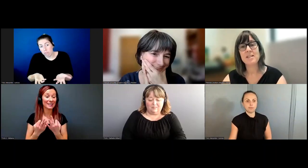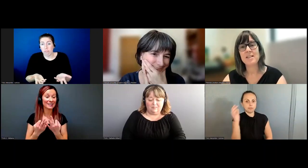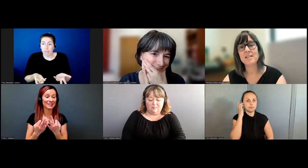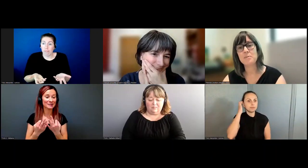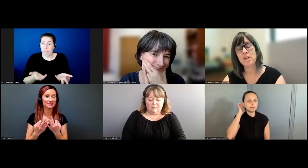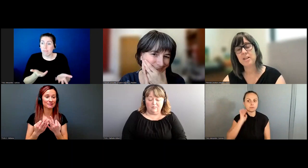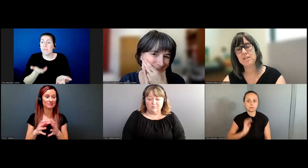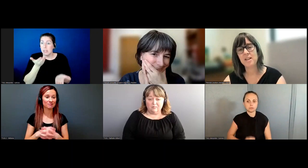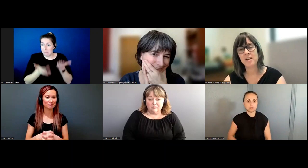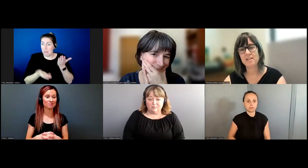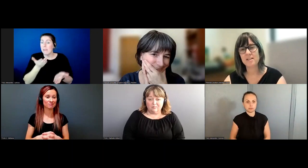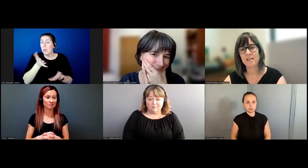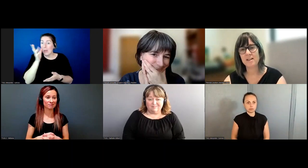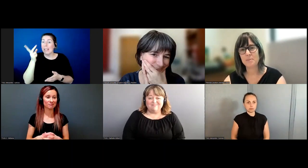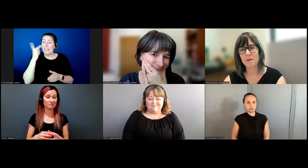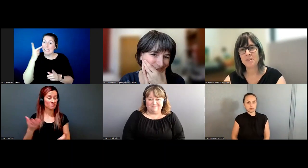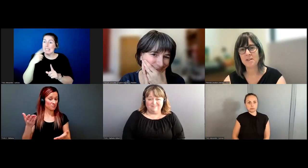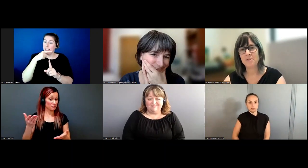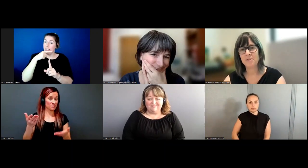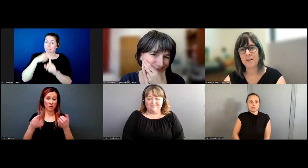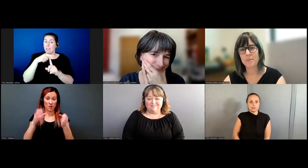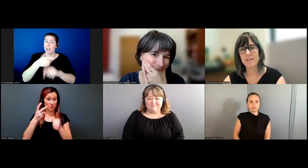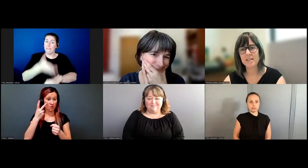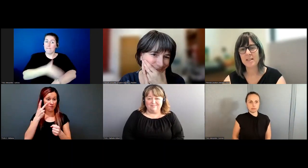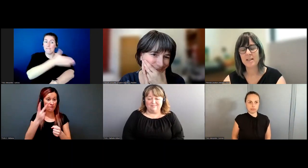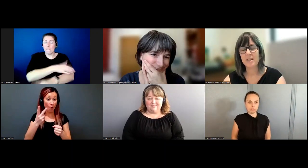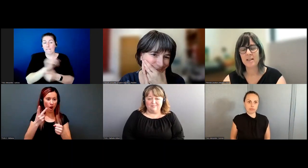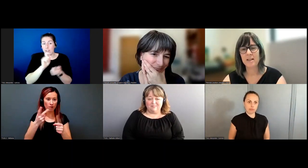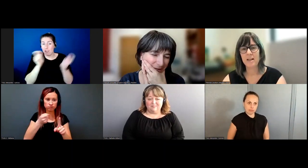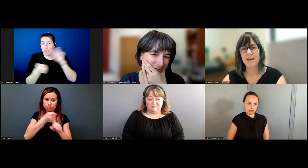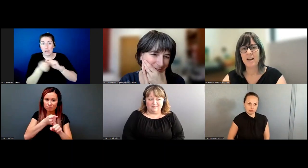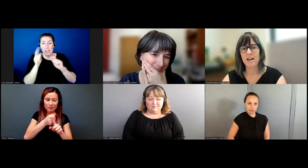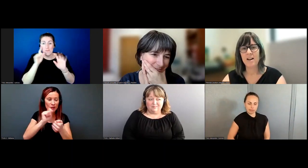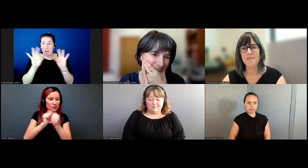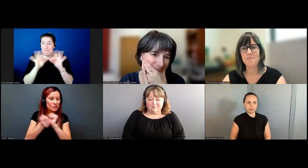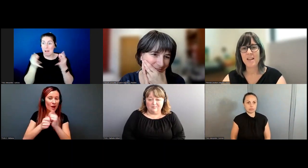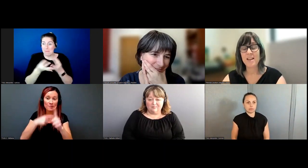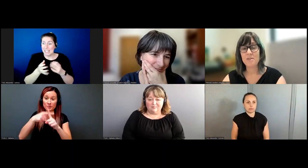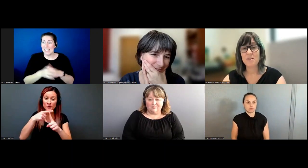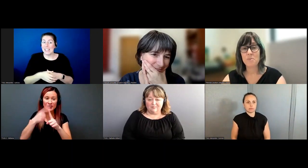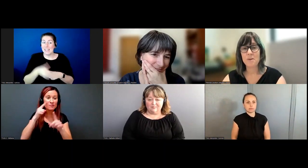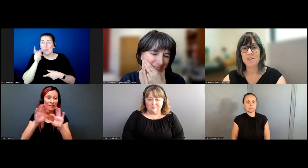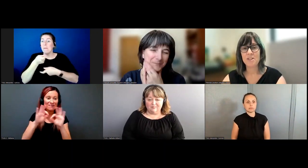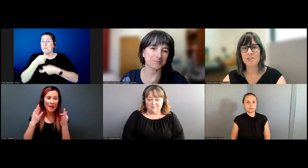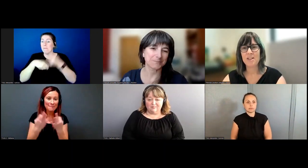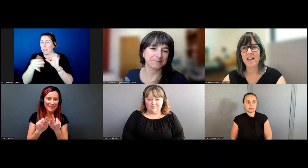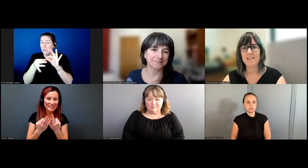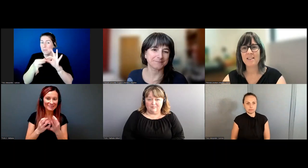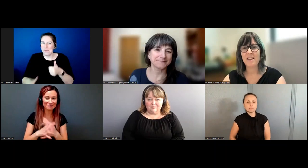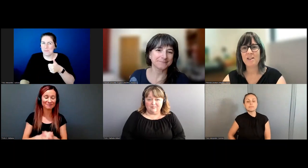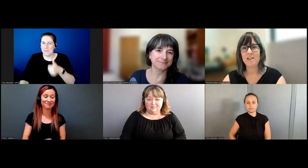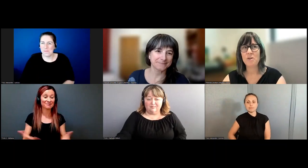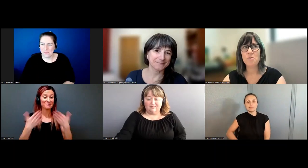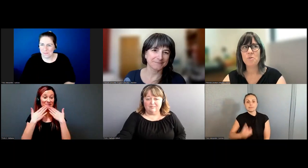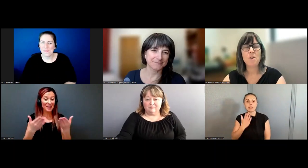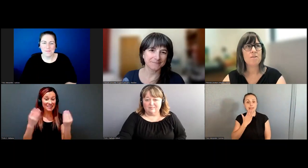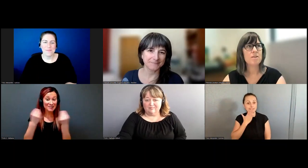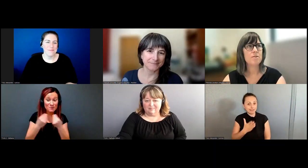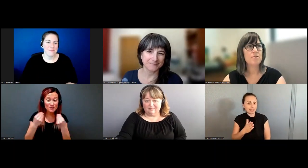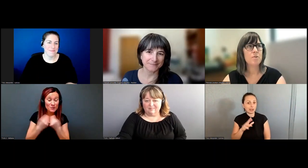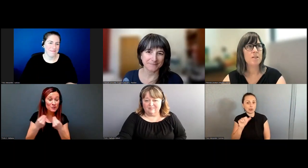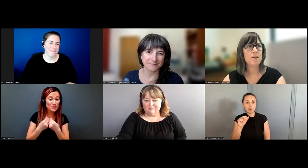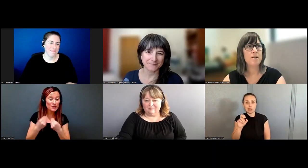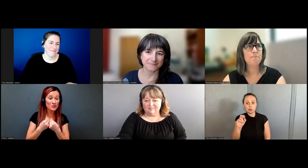see some change that is positive for families. Yeah. Thank you so much, Anouk, and thank you